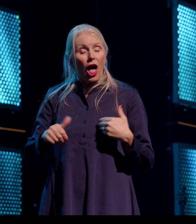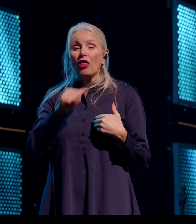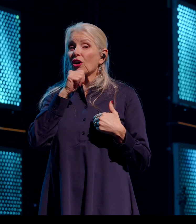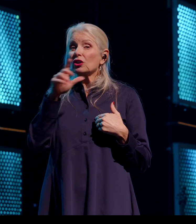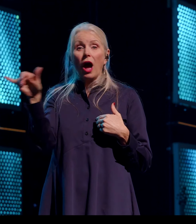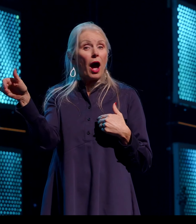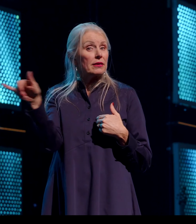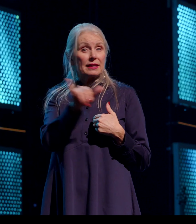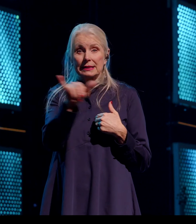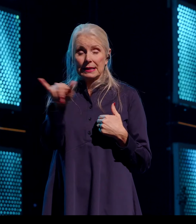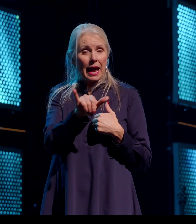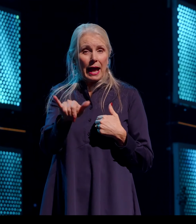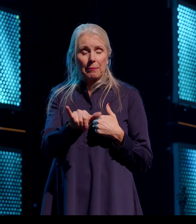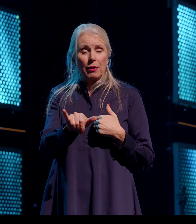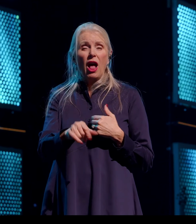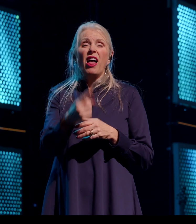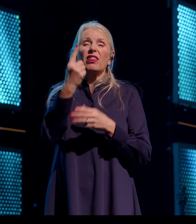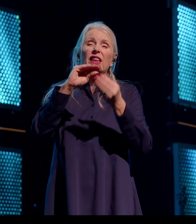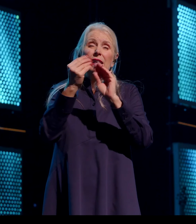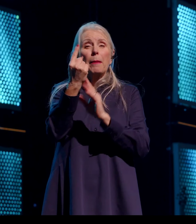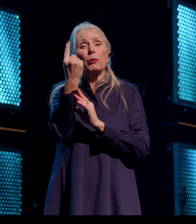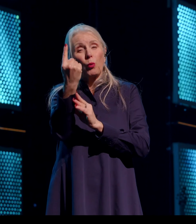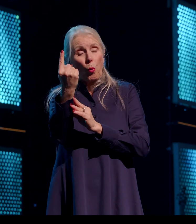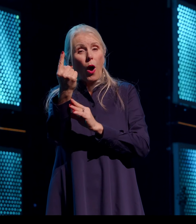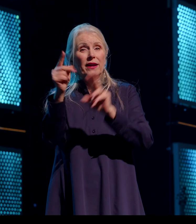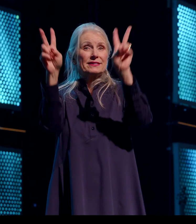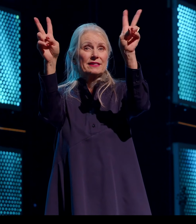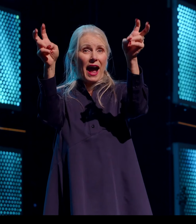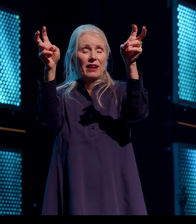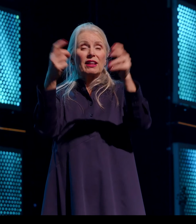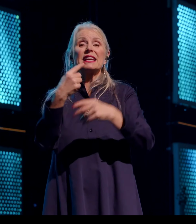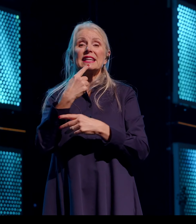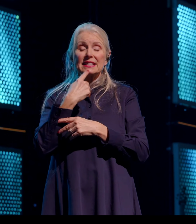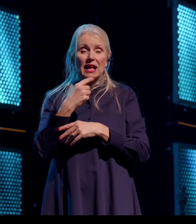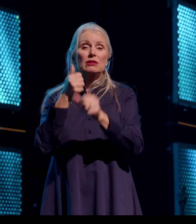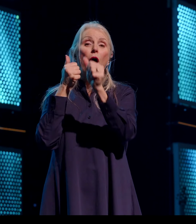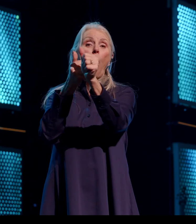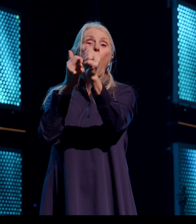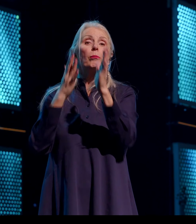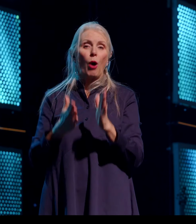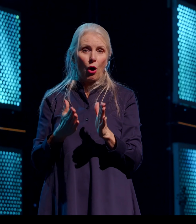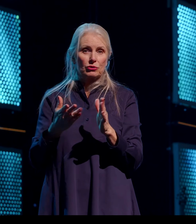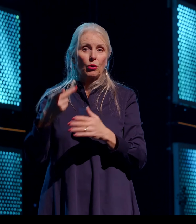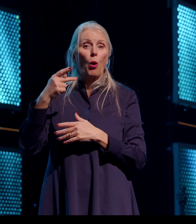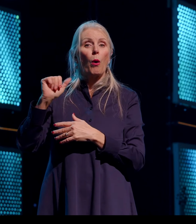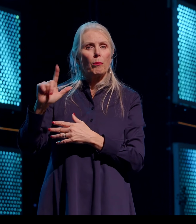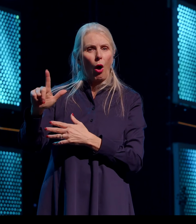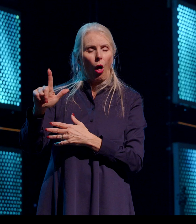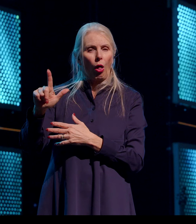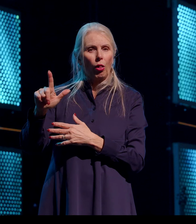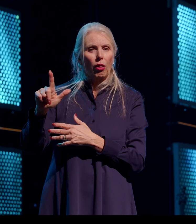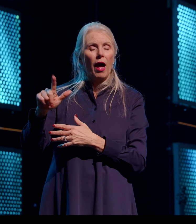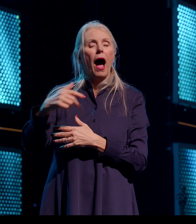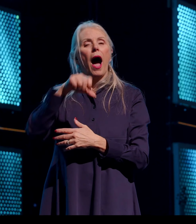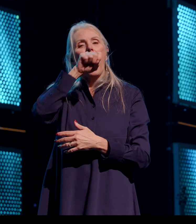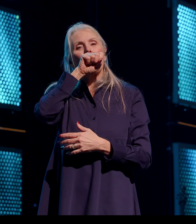number one title that he gives himself most of the time is apostle. Paul, apostle of Christ Jesus. I love that one. Why? Why would he say